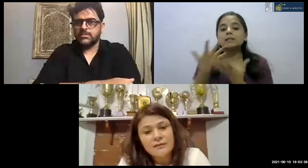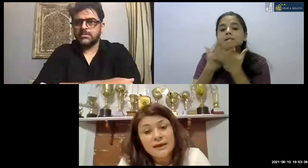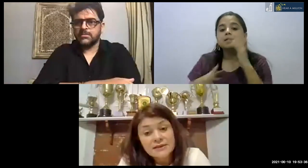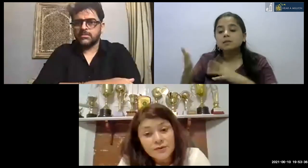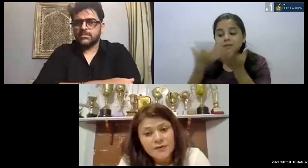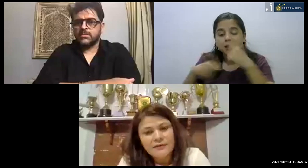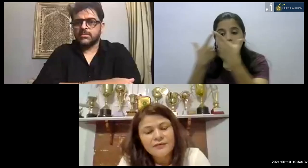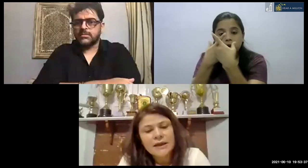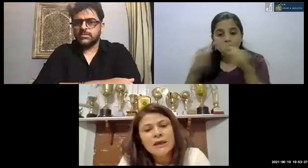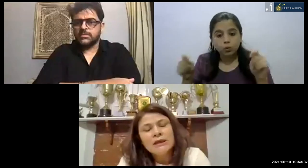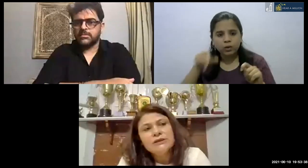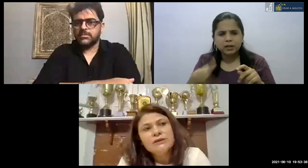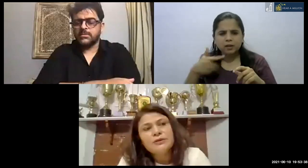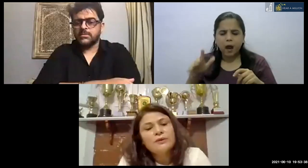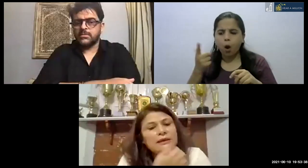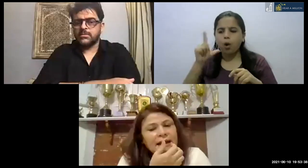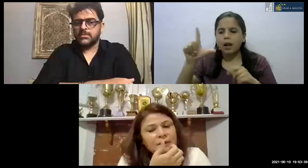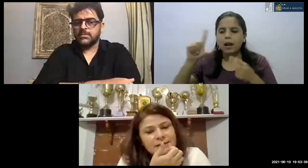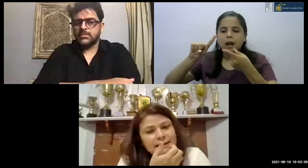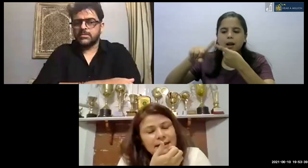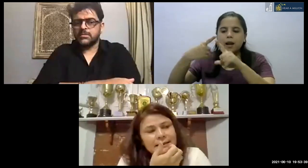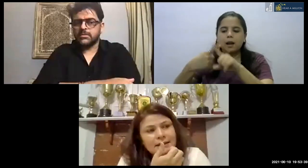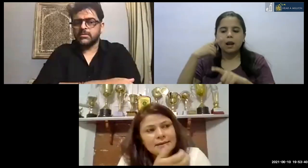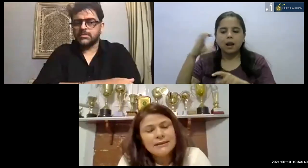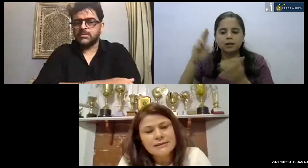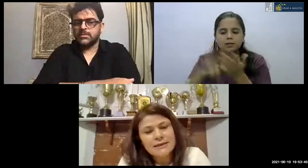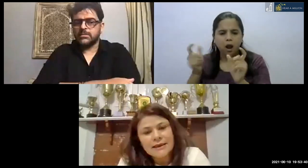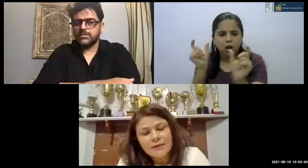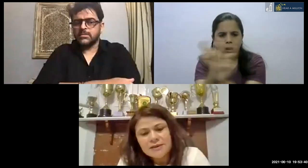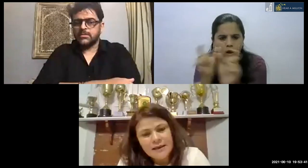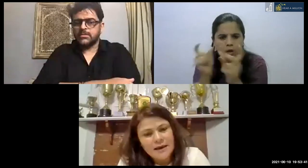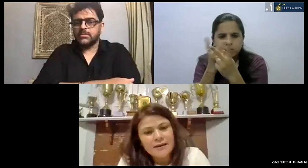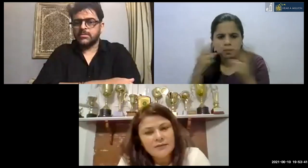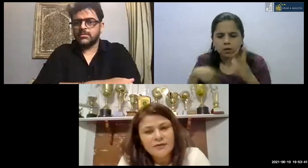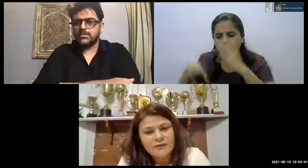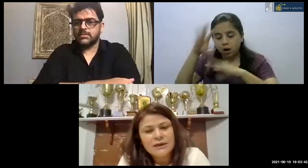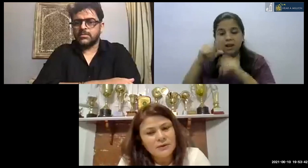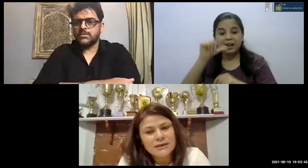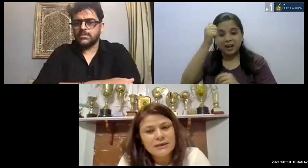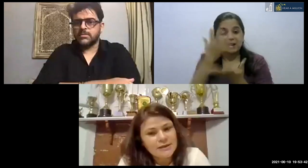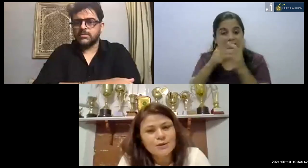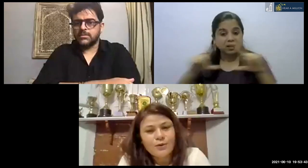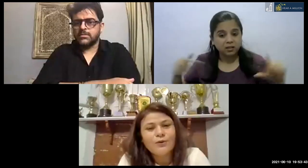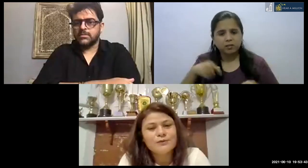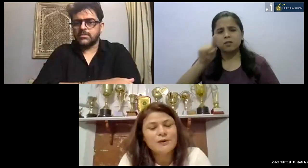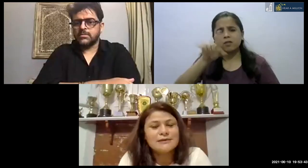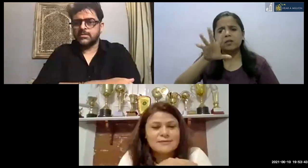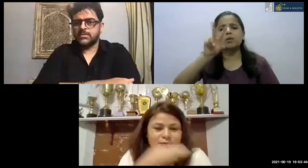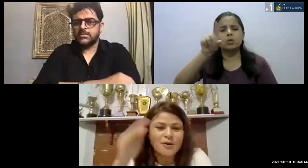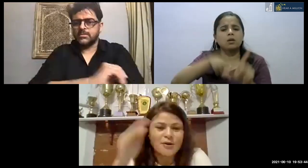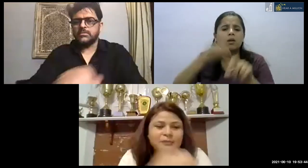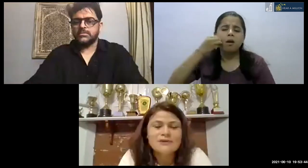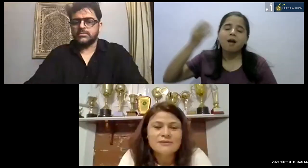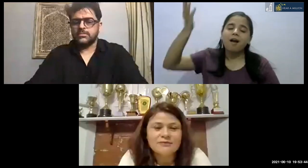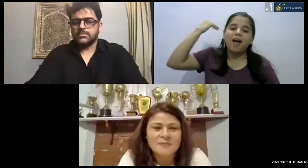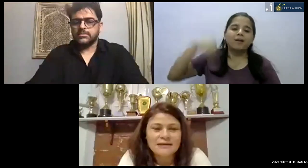with lexicography. So the language that I learned, Indian Sign Language that I learned 15, 20 years ago also has